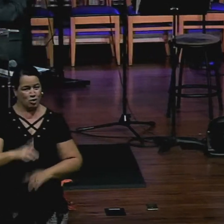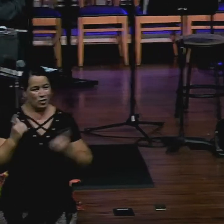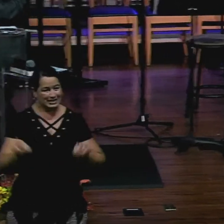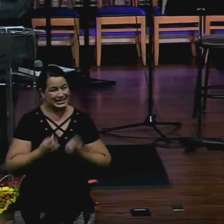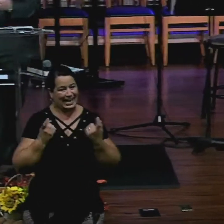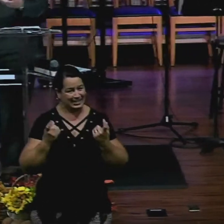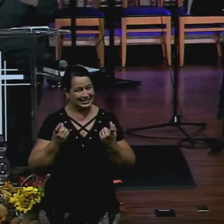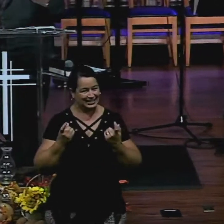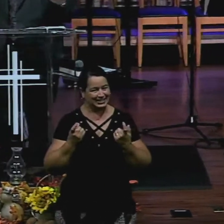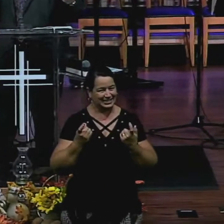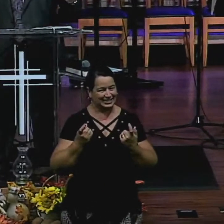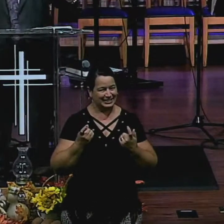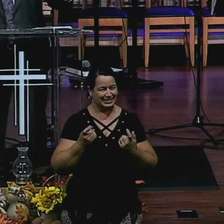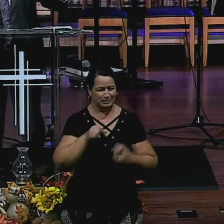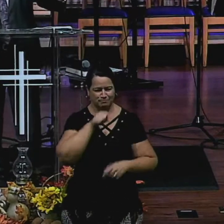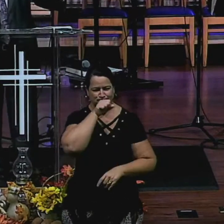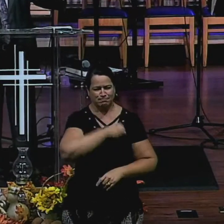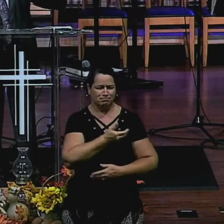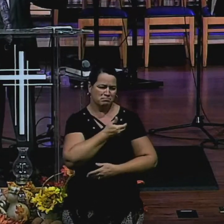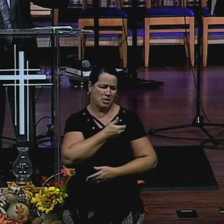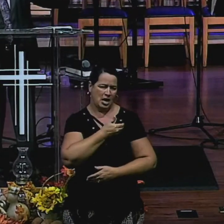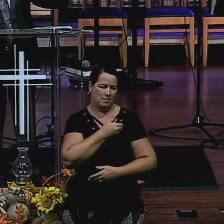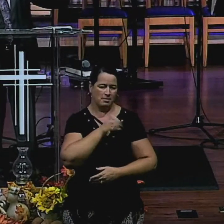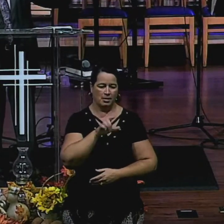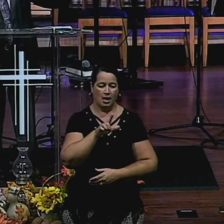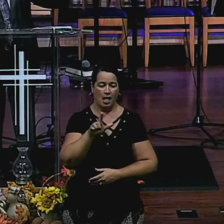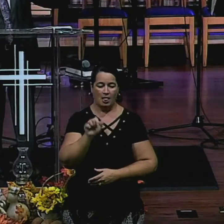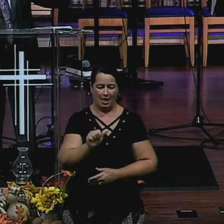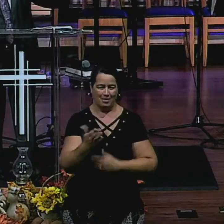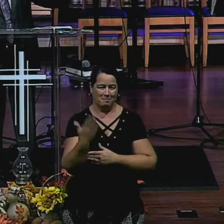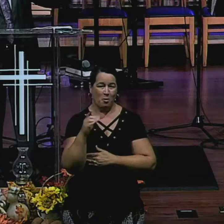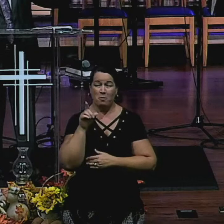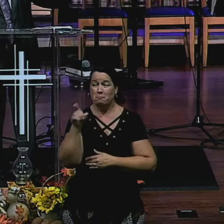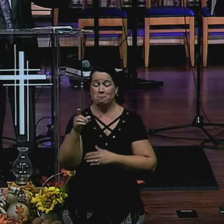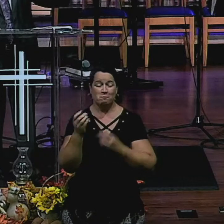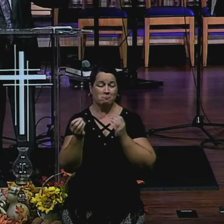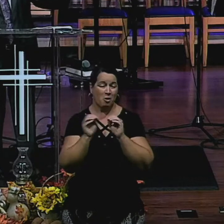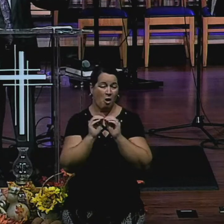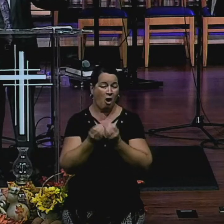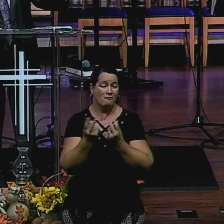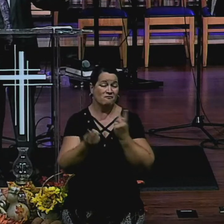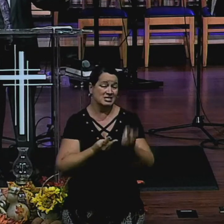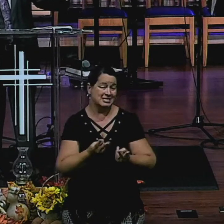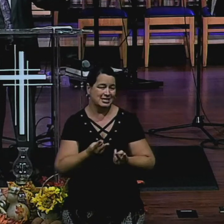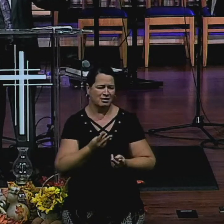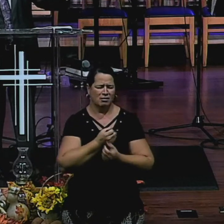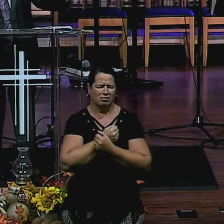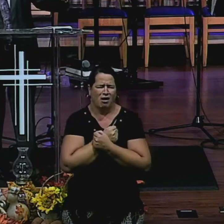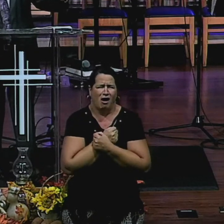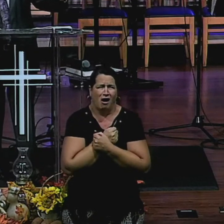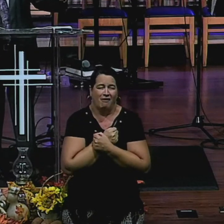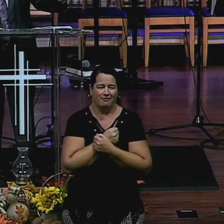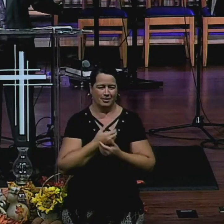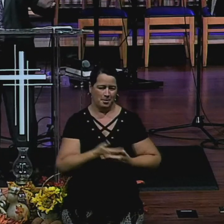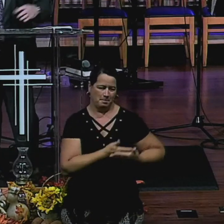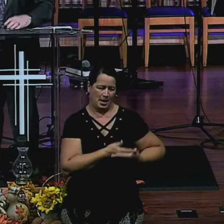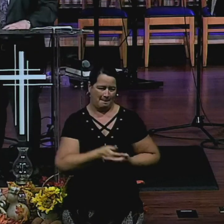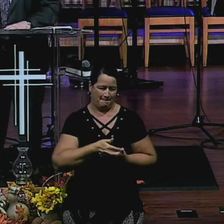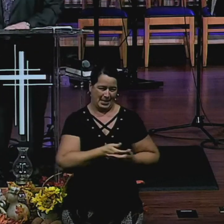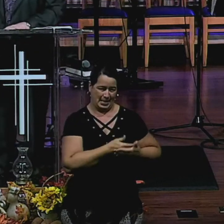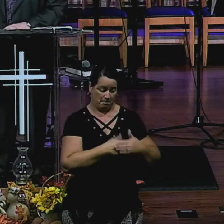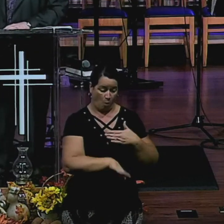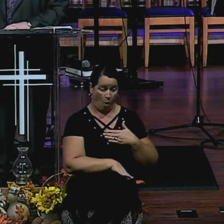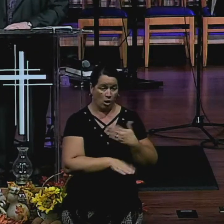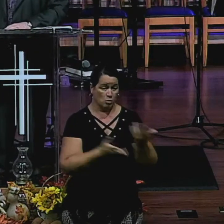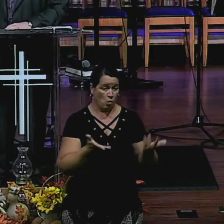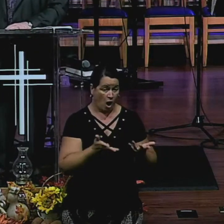sins. Now, I love little babies. I saw a little baby named Ella this morning in my office. I love babies. But dear ones, babies are